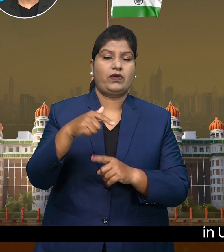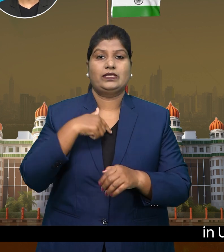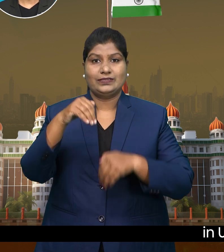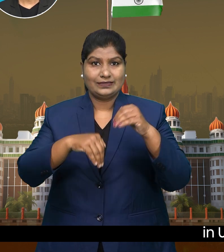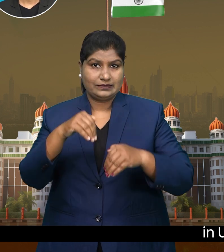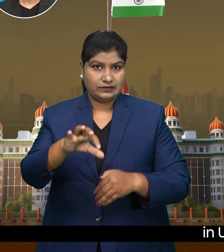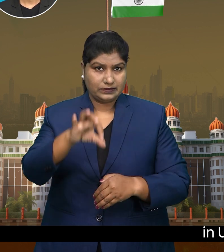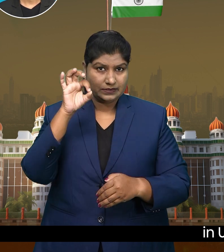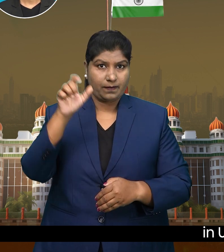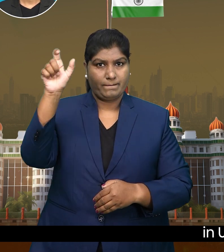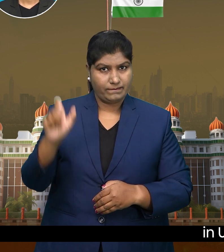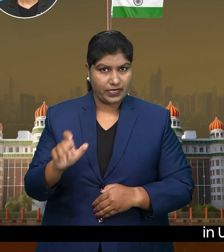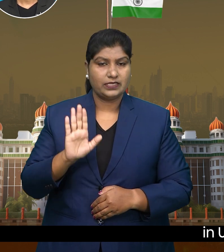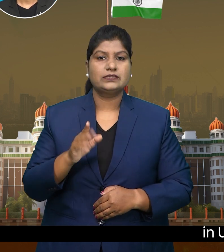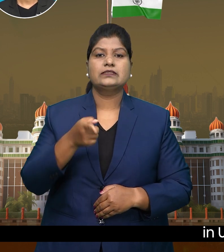urban areas.